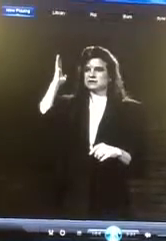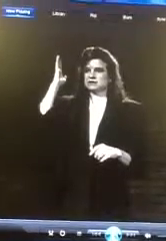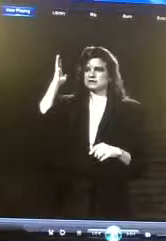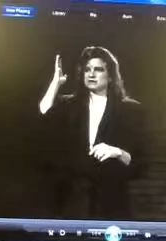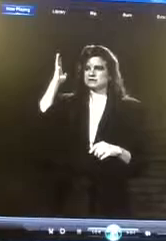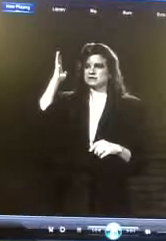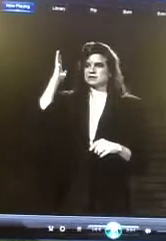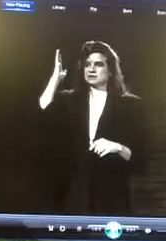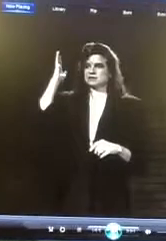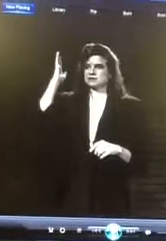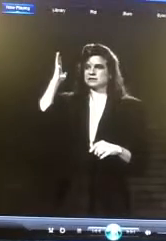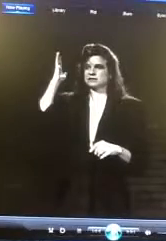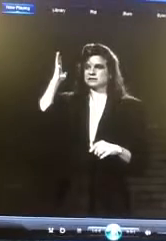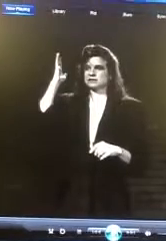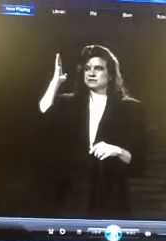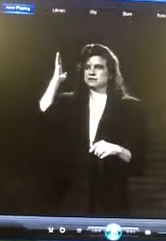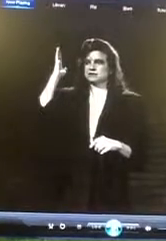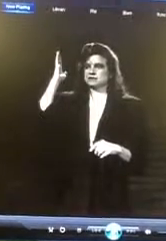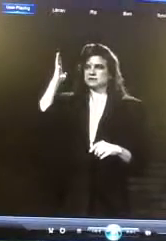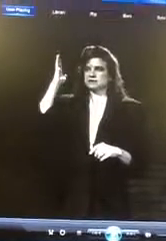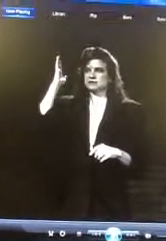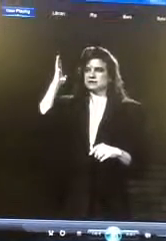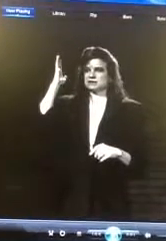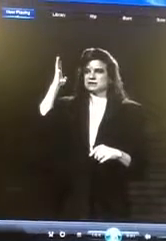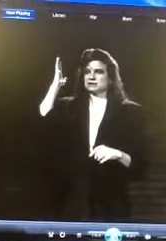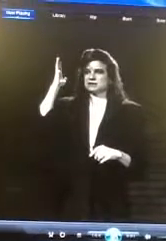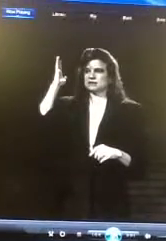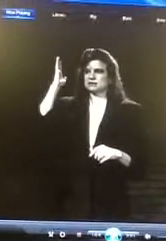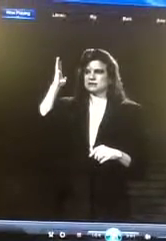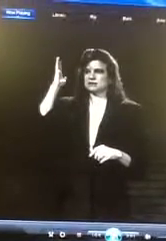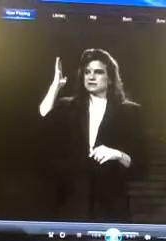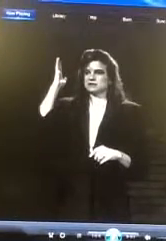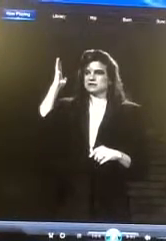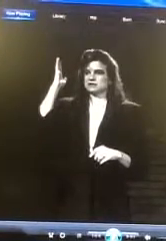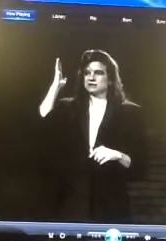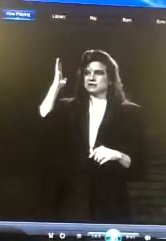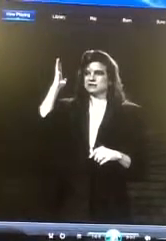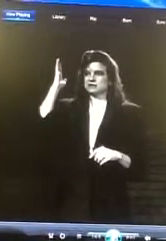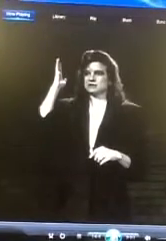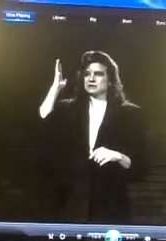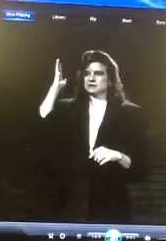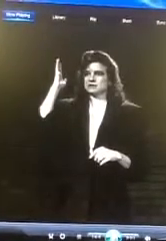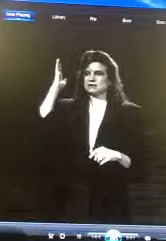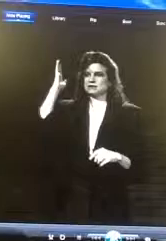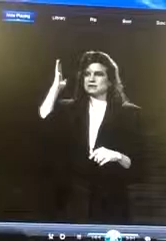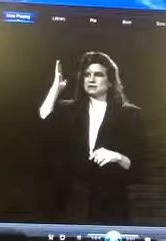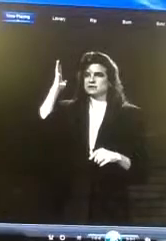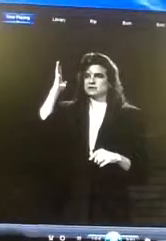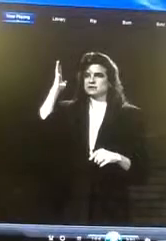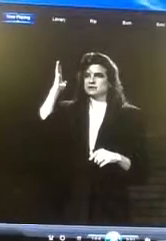around and you might not be able to find one. They might be busy or they might have to fly in from somewhere.